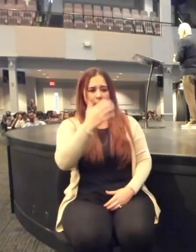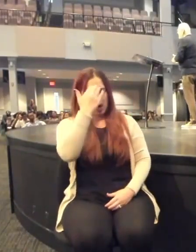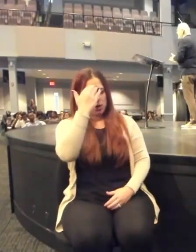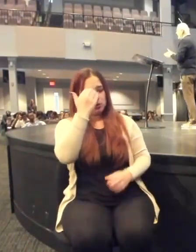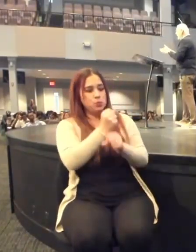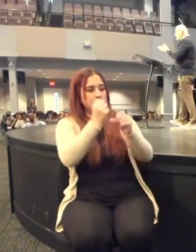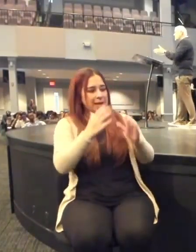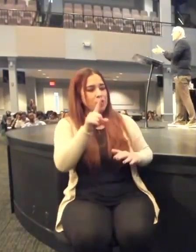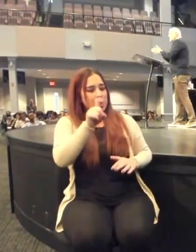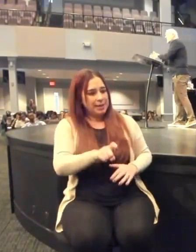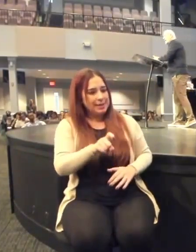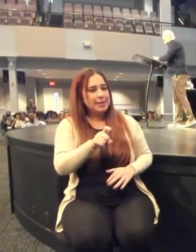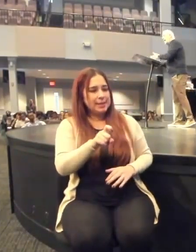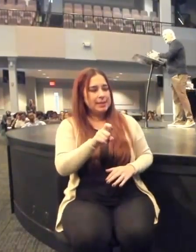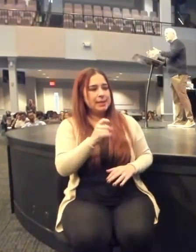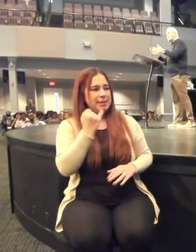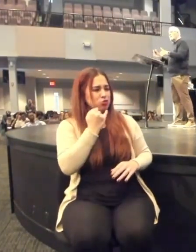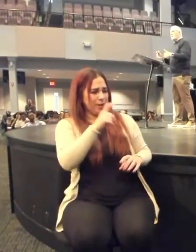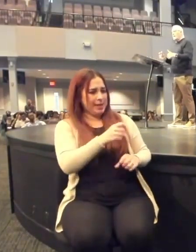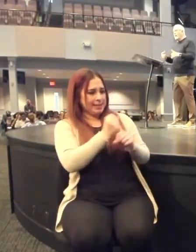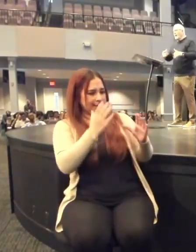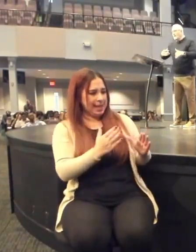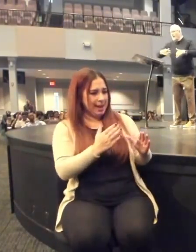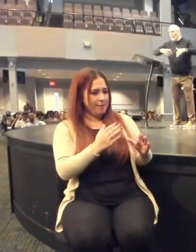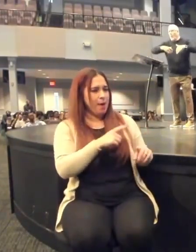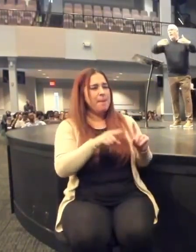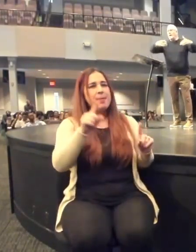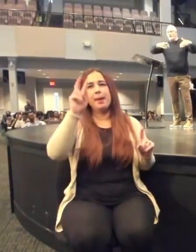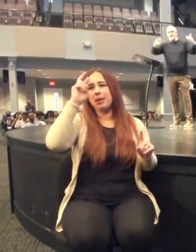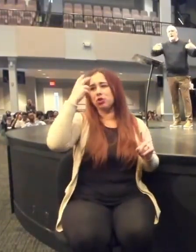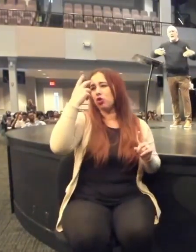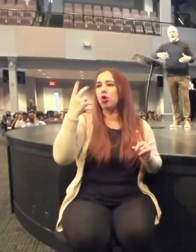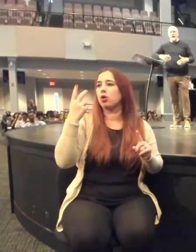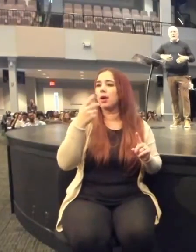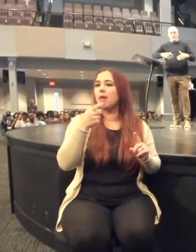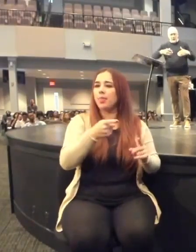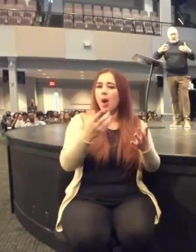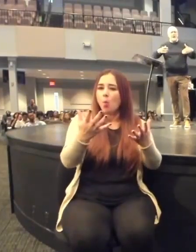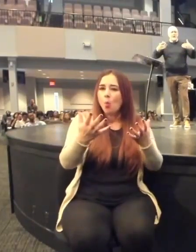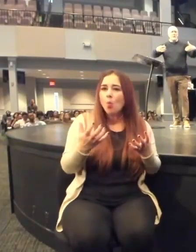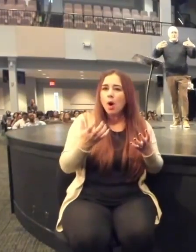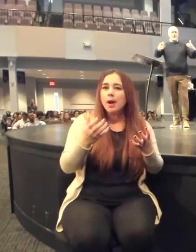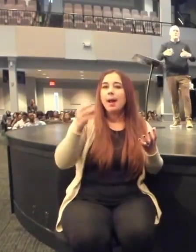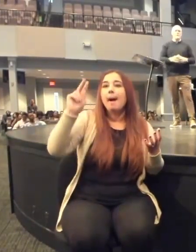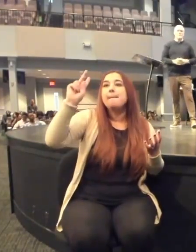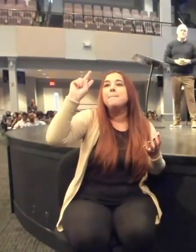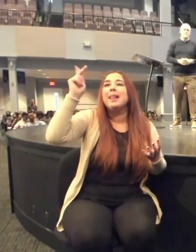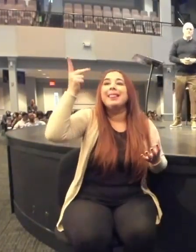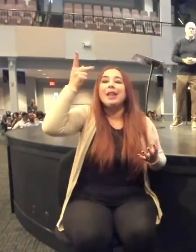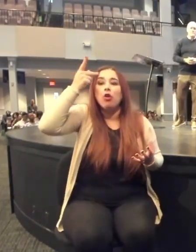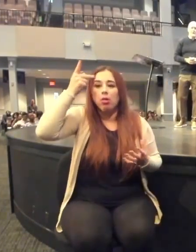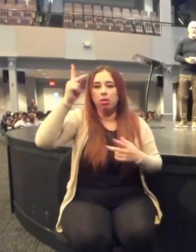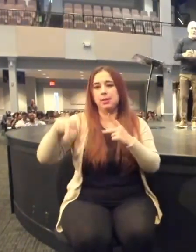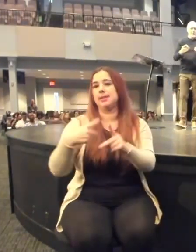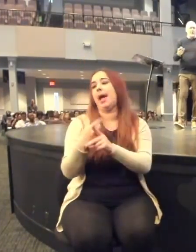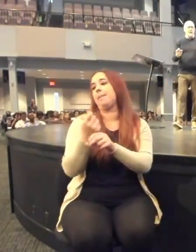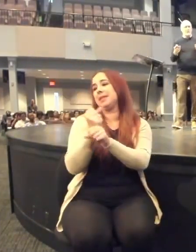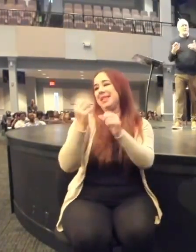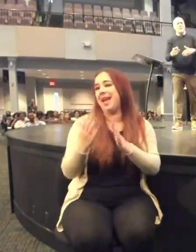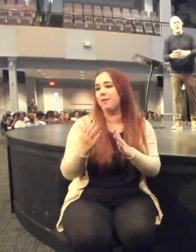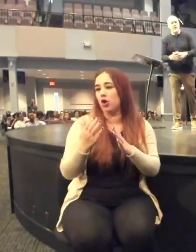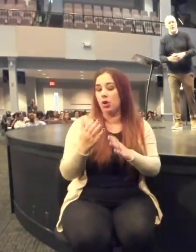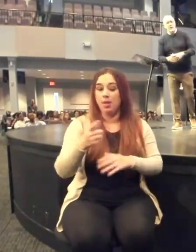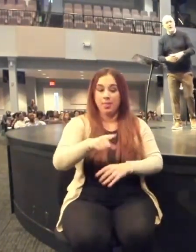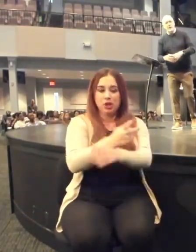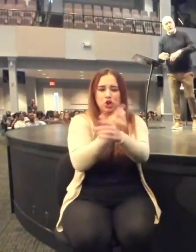needed a Savior, their misunderstanding had to do with them wanting and desiring a political Savior. They were looking